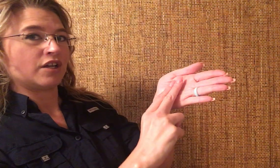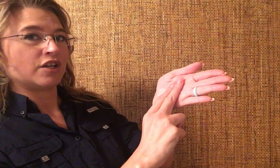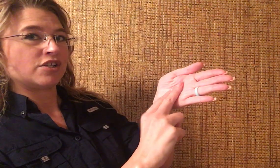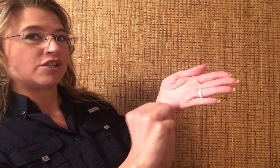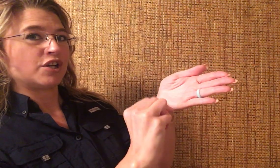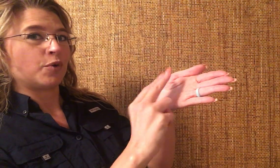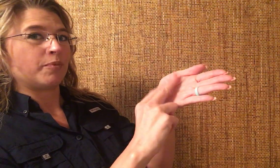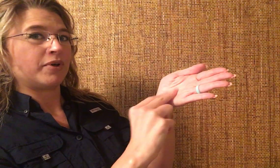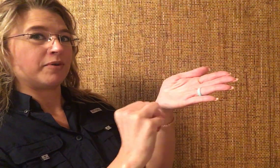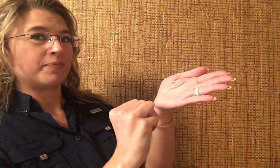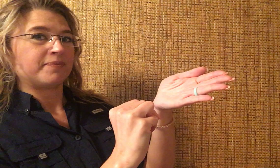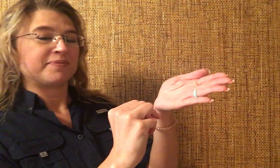Soap.